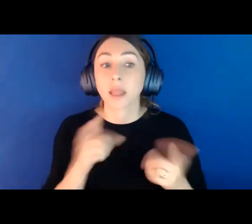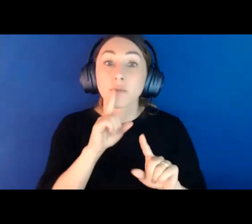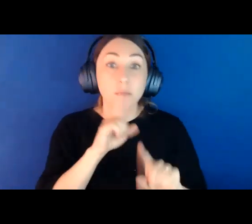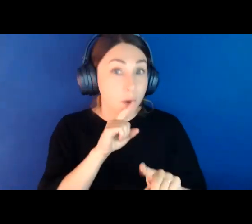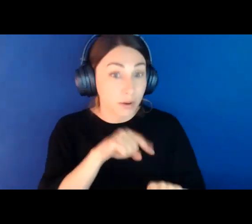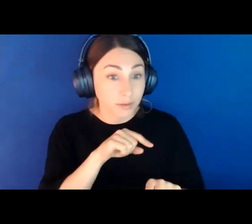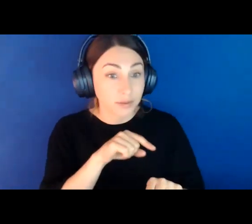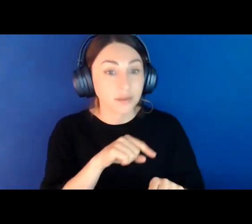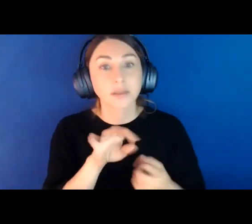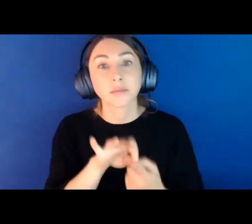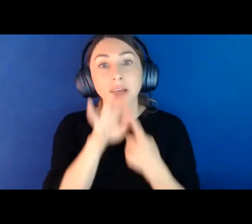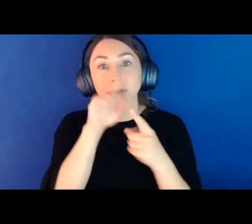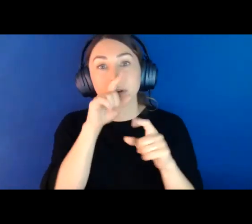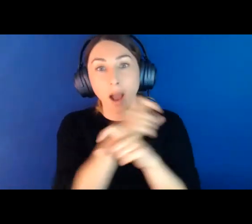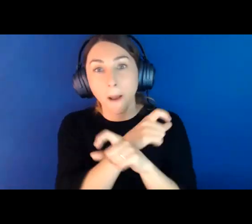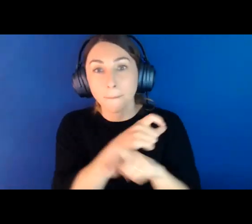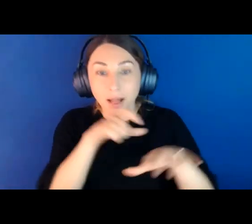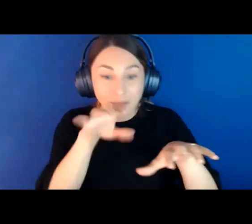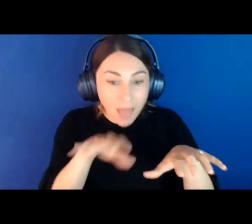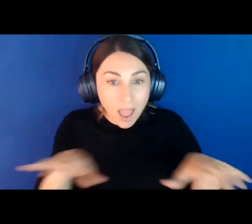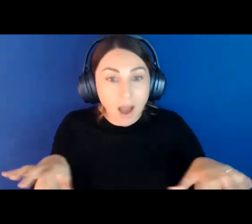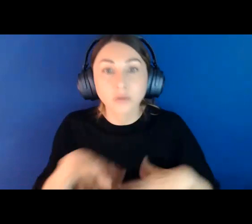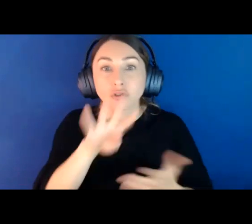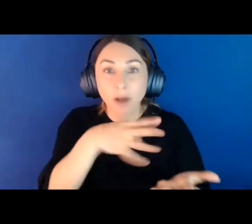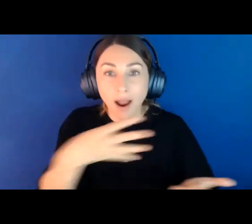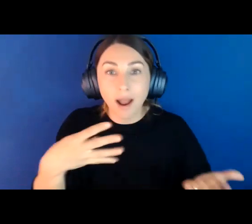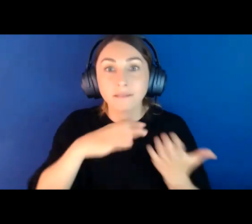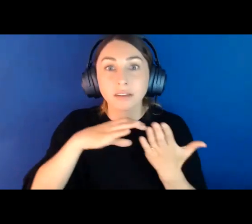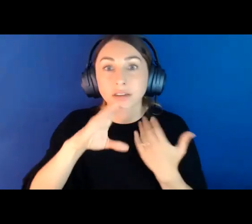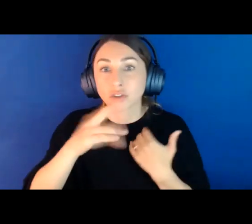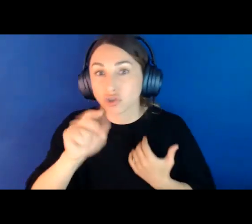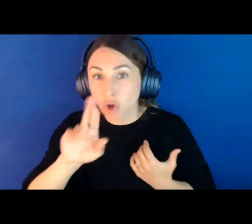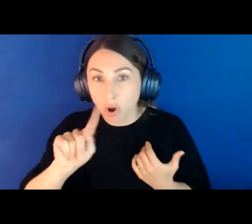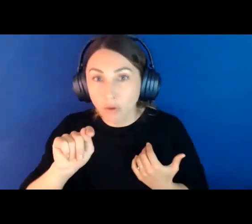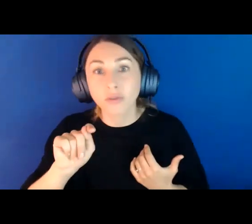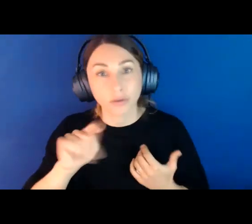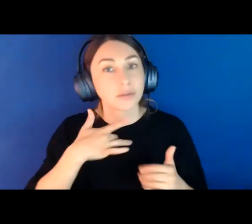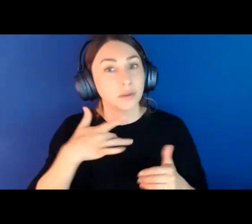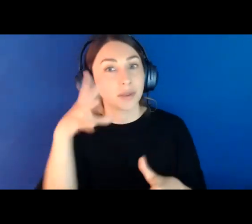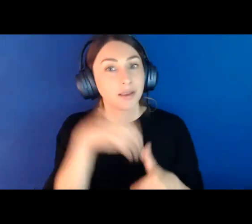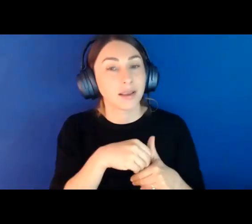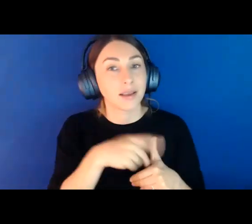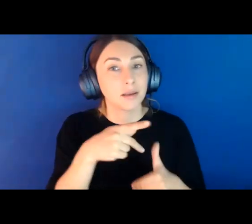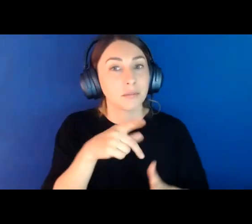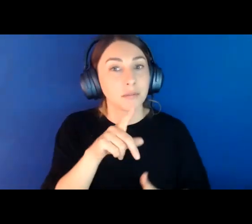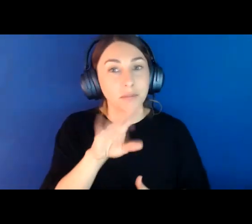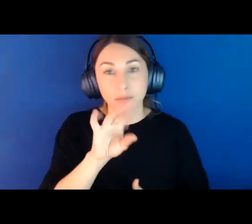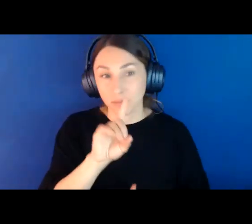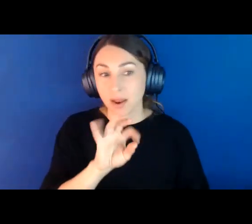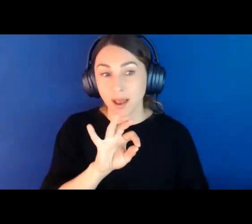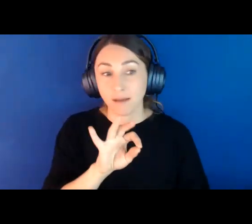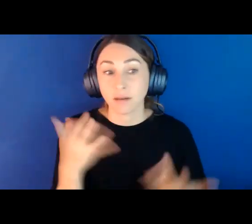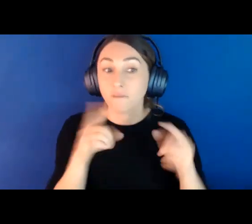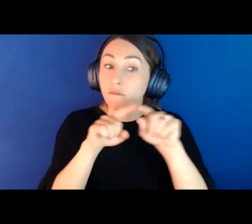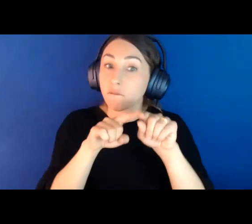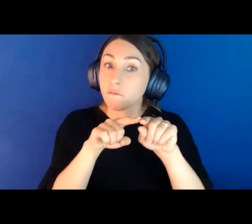especially complex layouts, graphs, and charts are usually included in PDFs. It can be forms